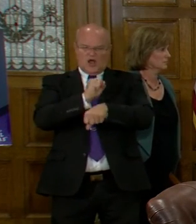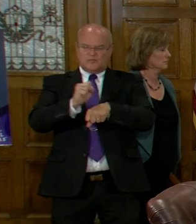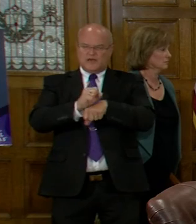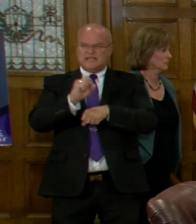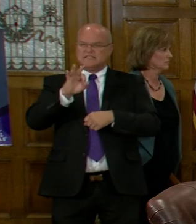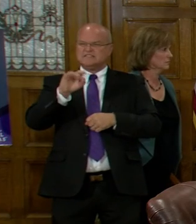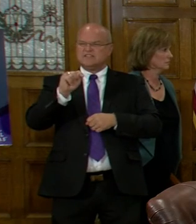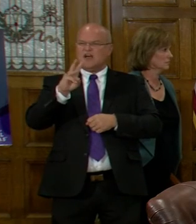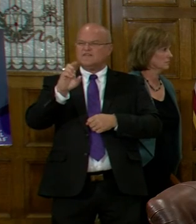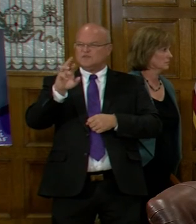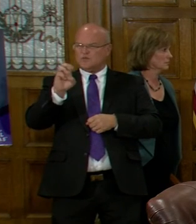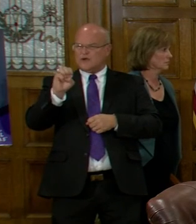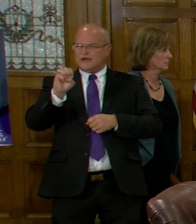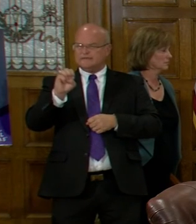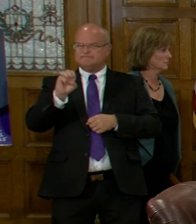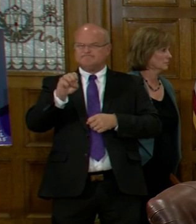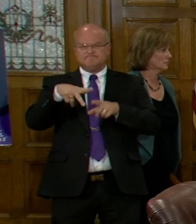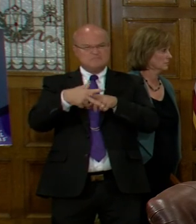and maintenance,